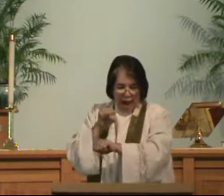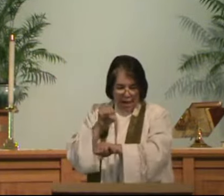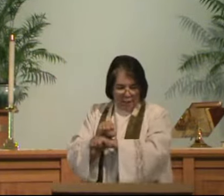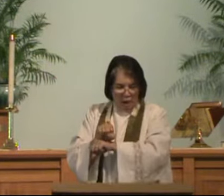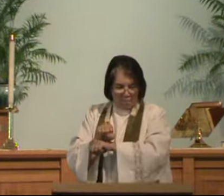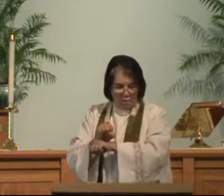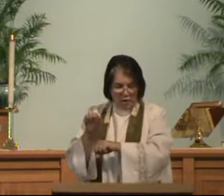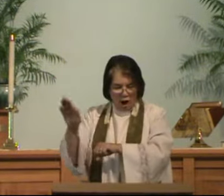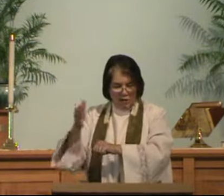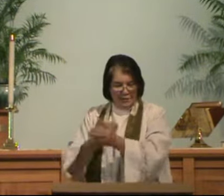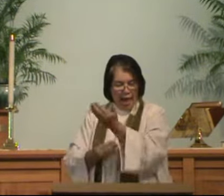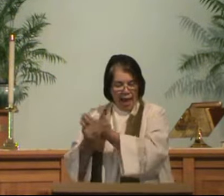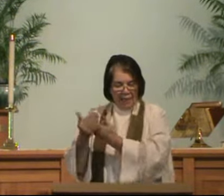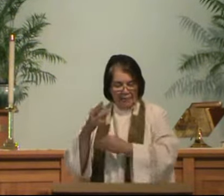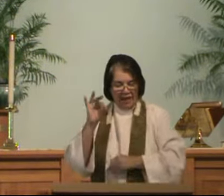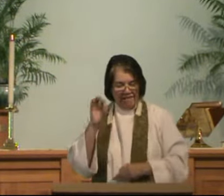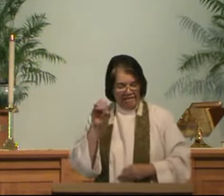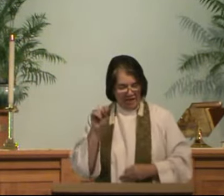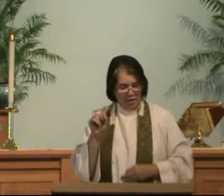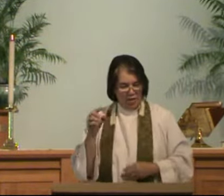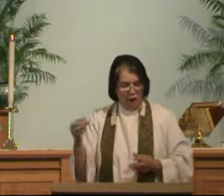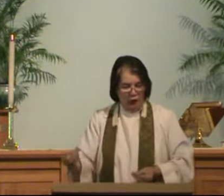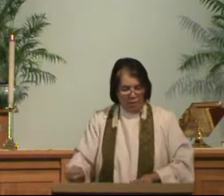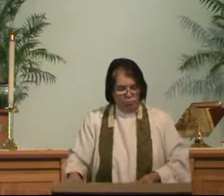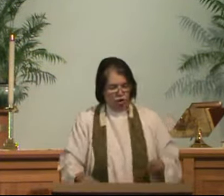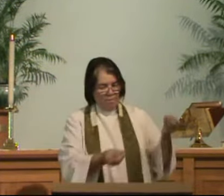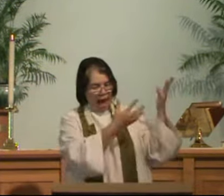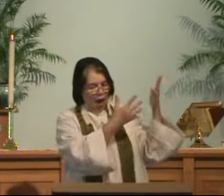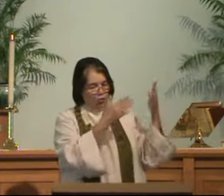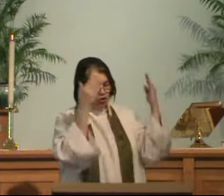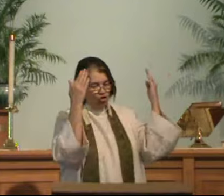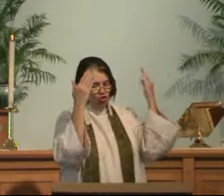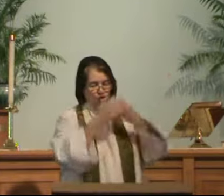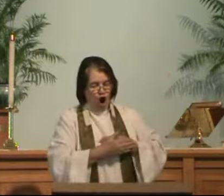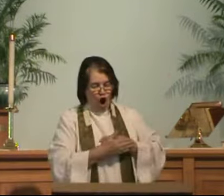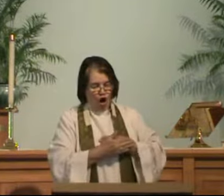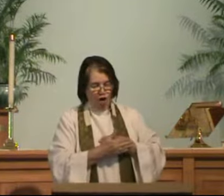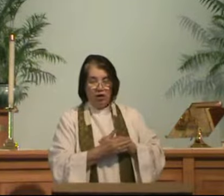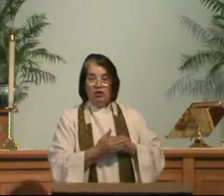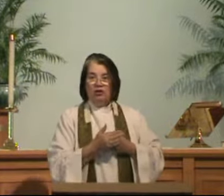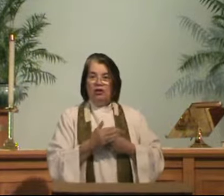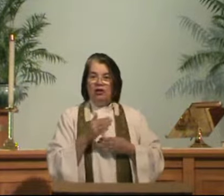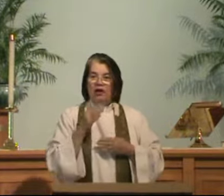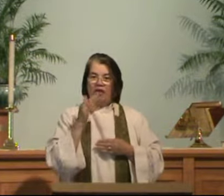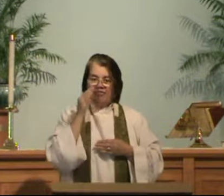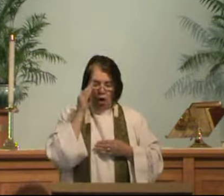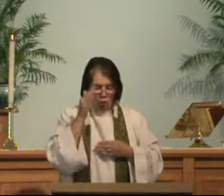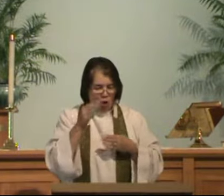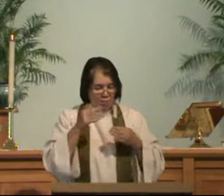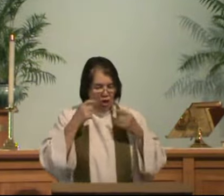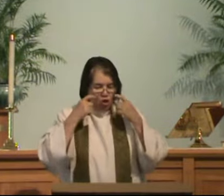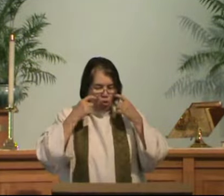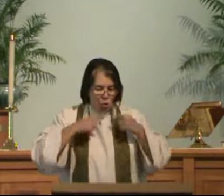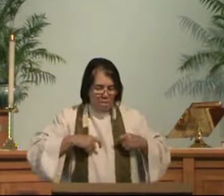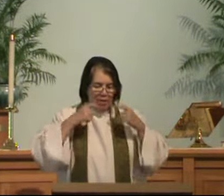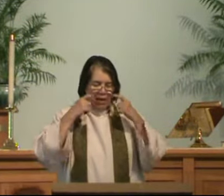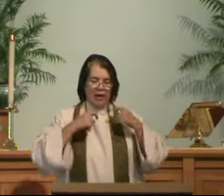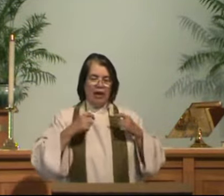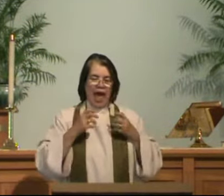'Tie him up on his hands and feet and put him out into the dark, and there will be weeping